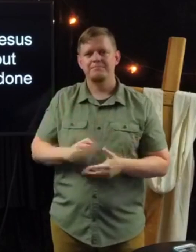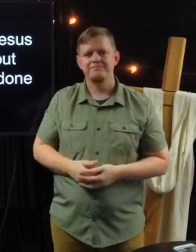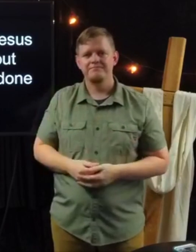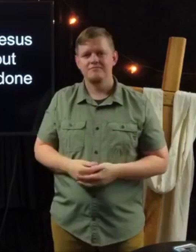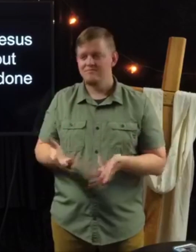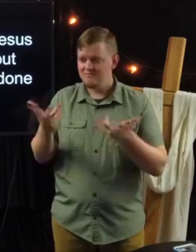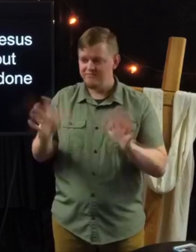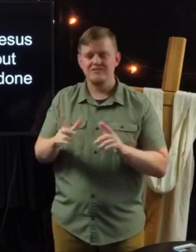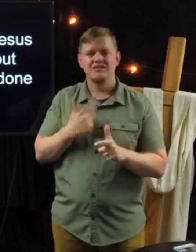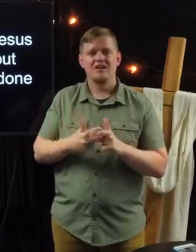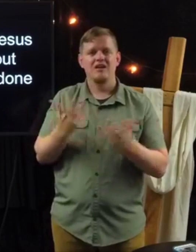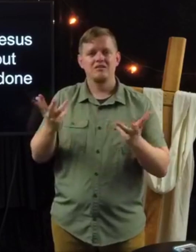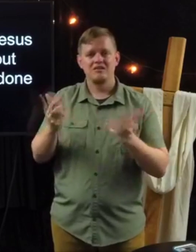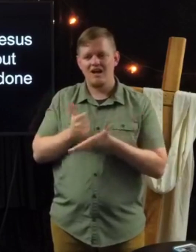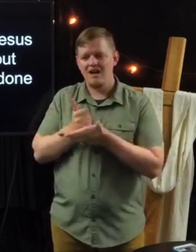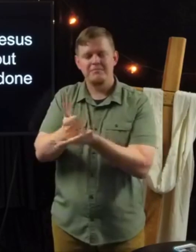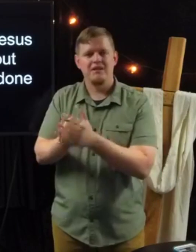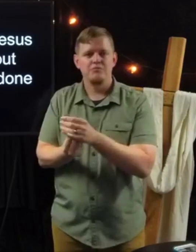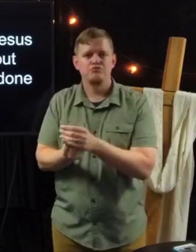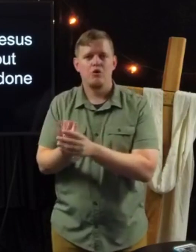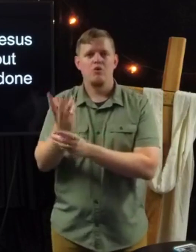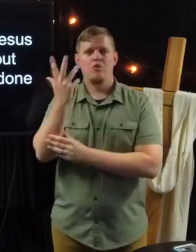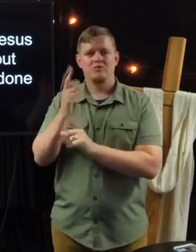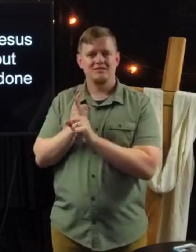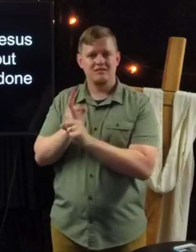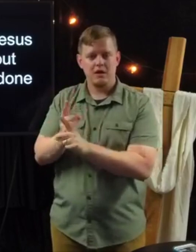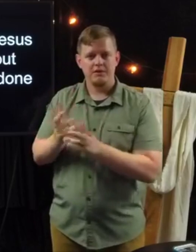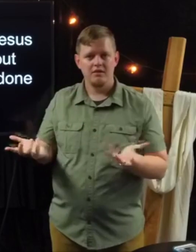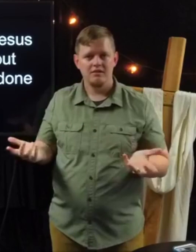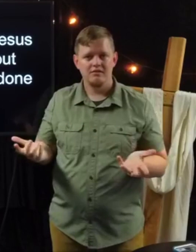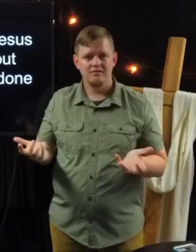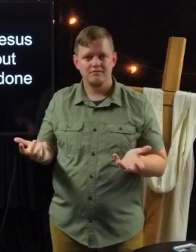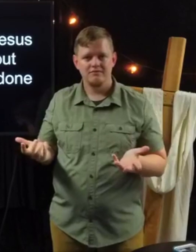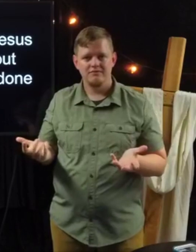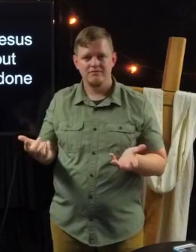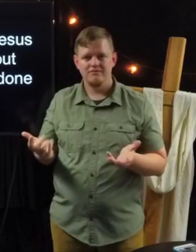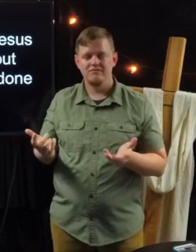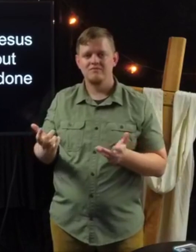him. And then helping him grow in discipling,